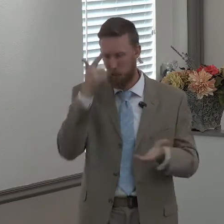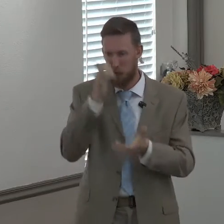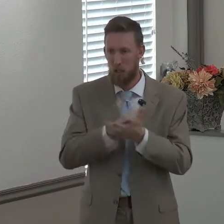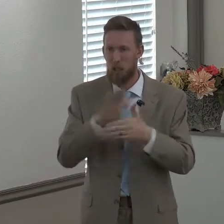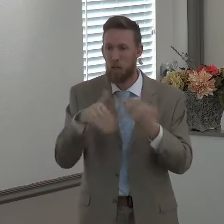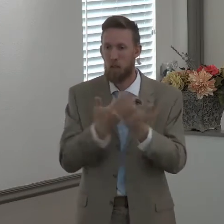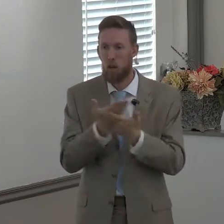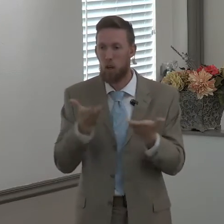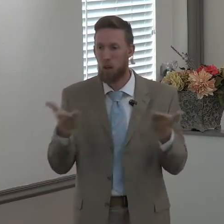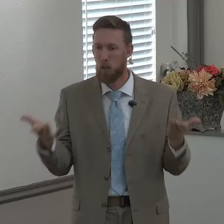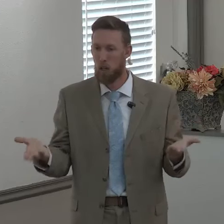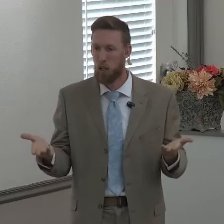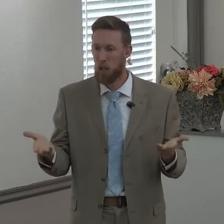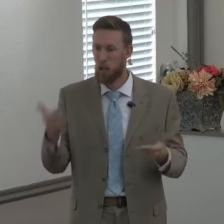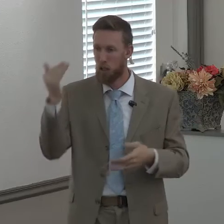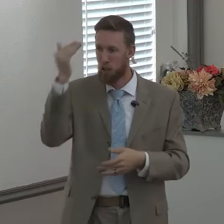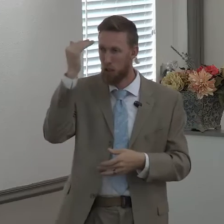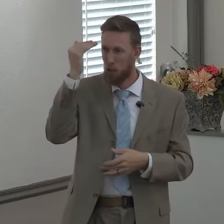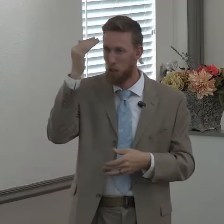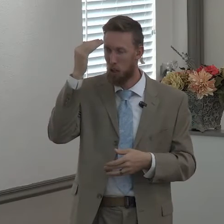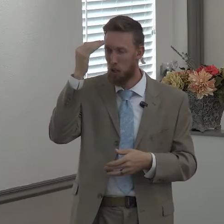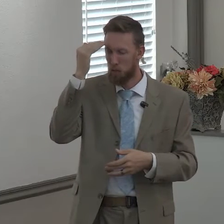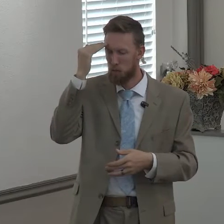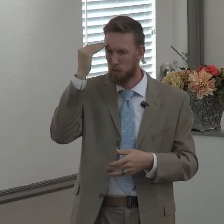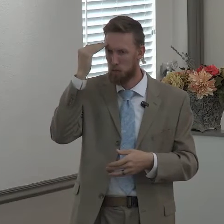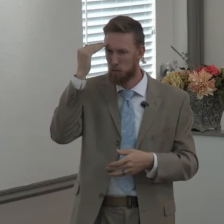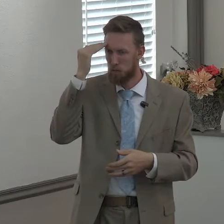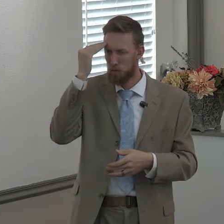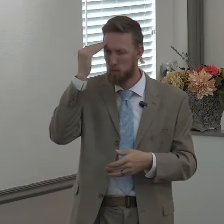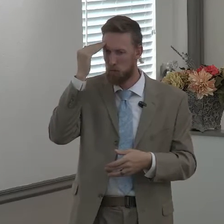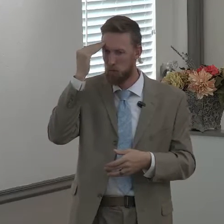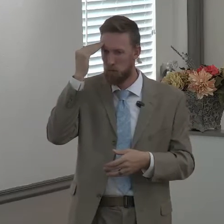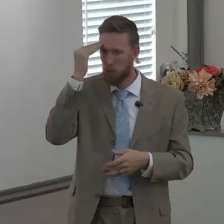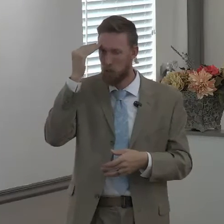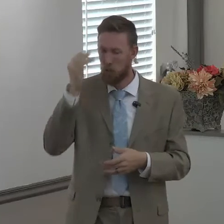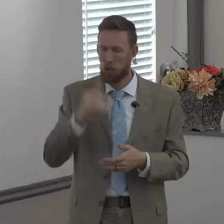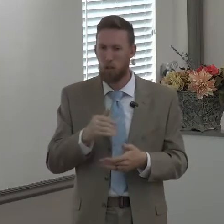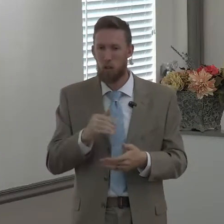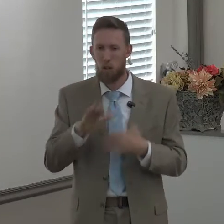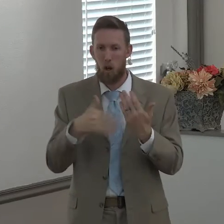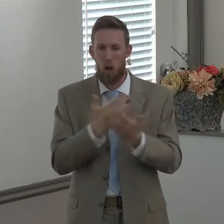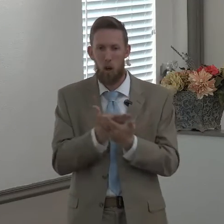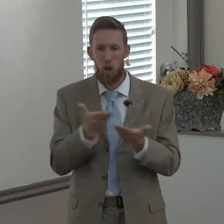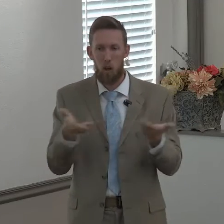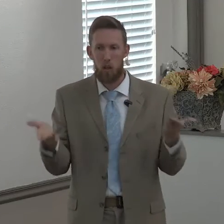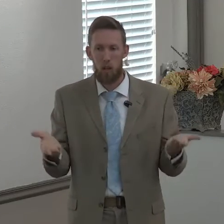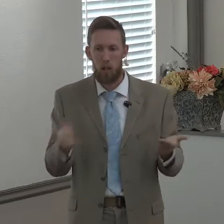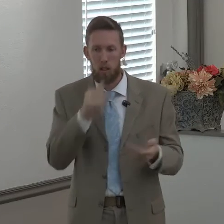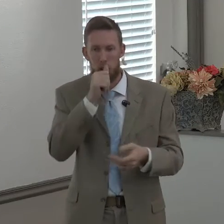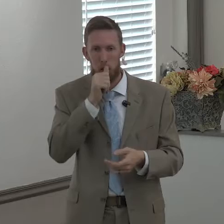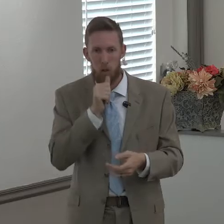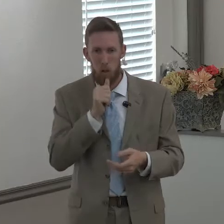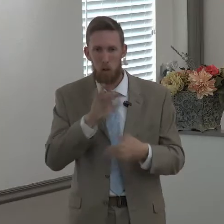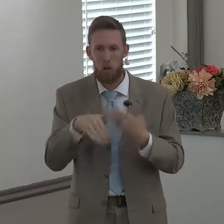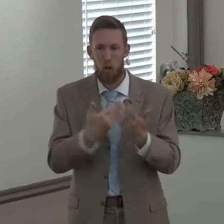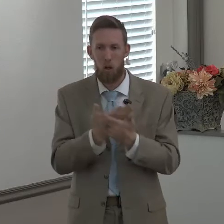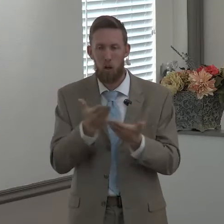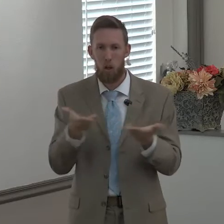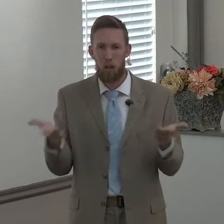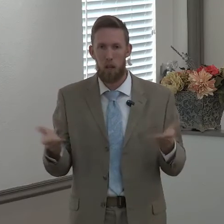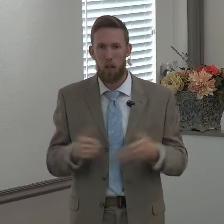thinketh no evil, rejoiceth not in iniquity, but rejoiceth in the truth, beareth all things, believeth all things, hopeth all